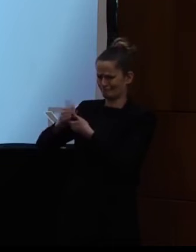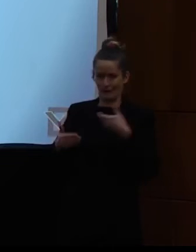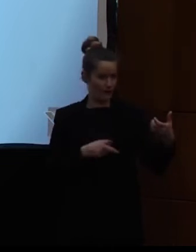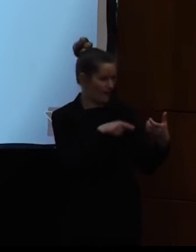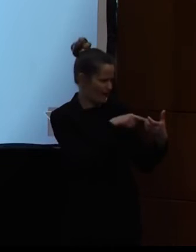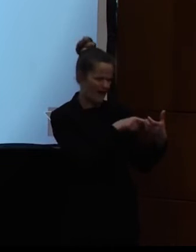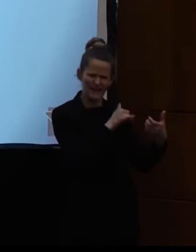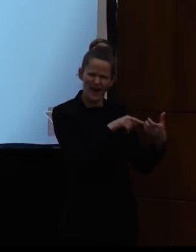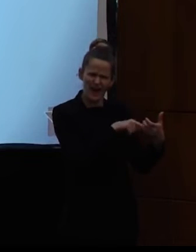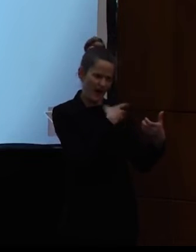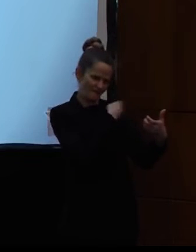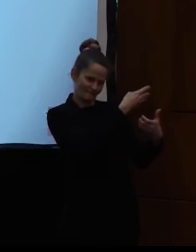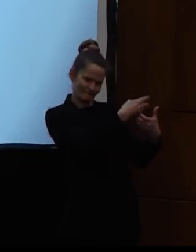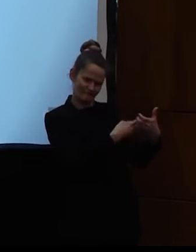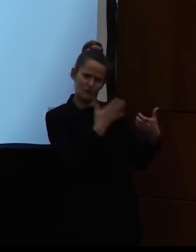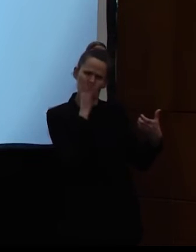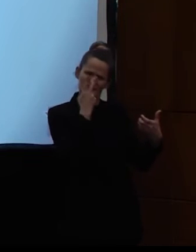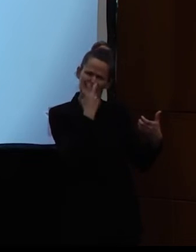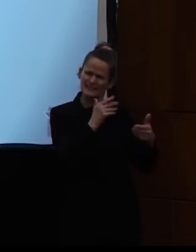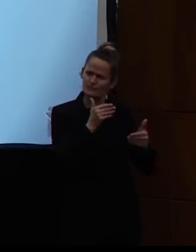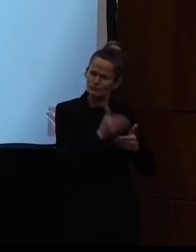that website up on your phone this evening.